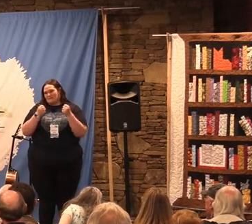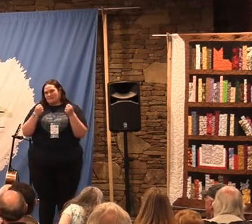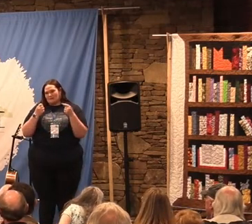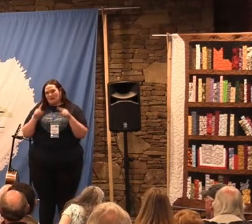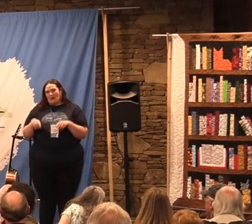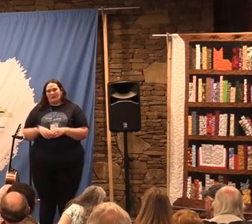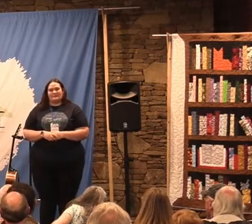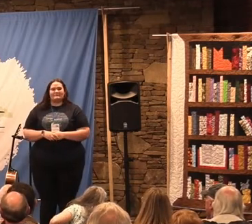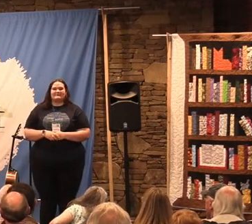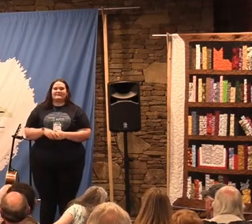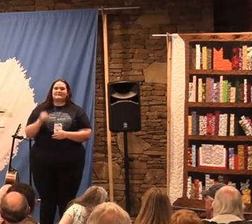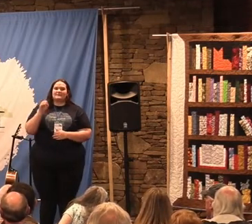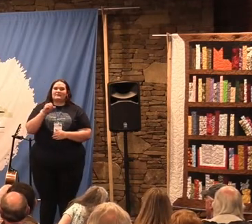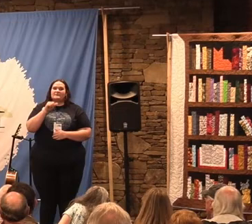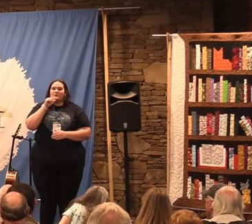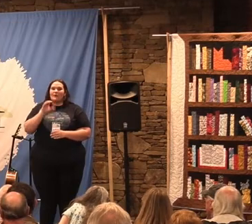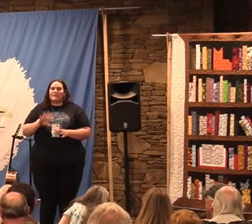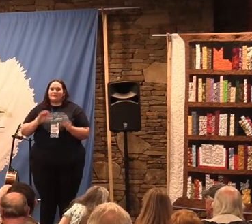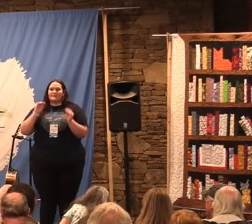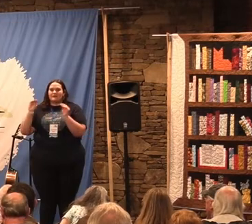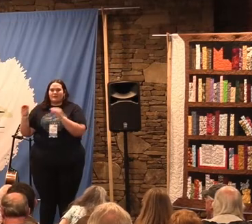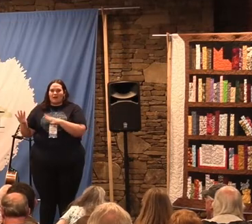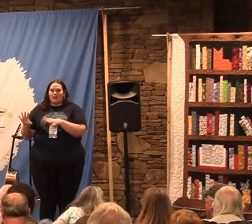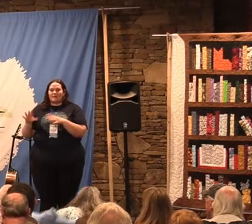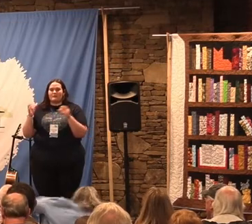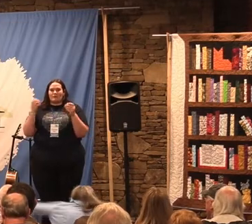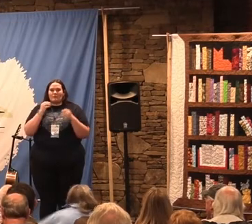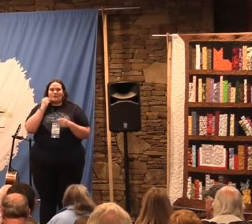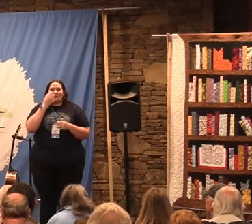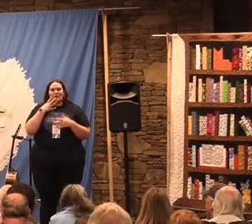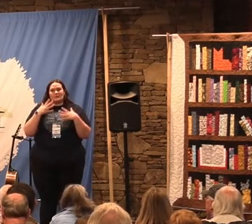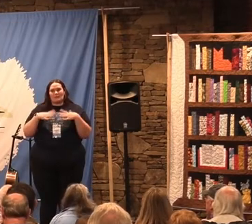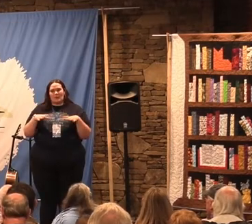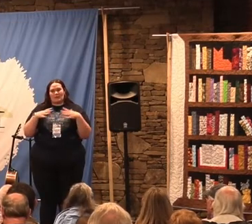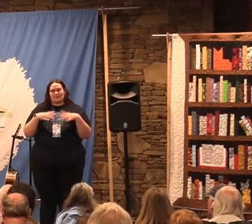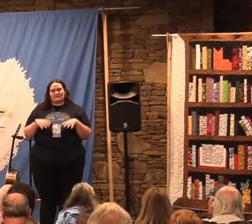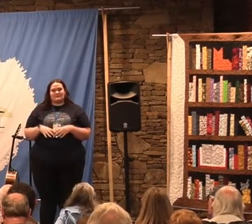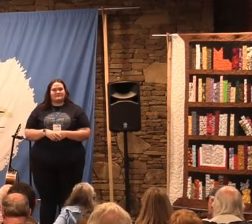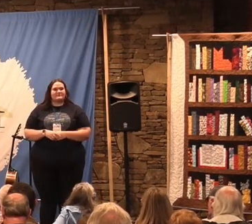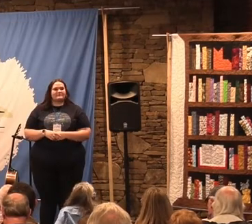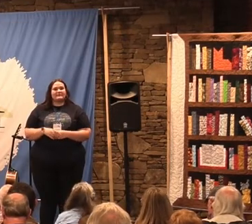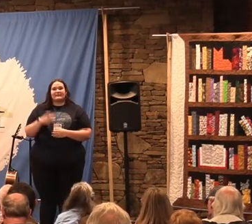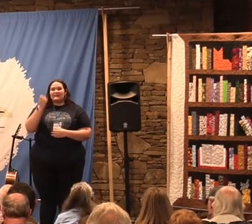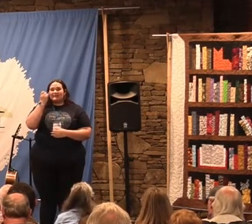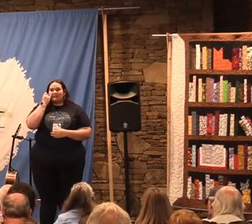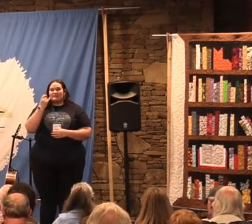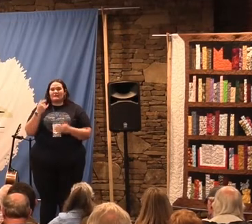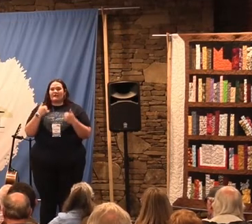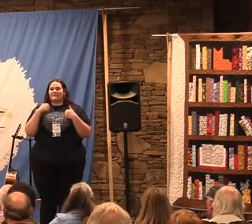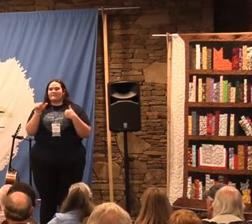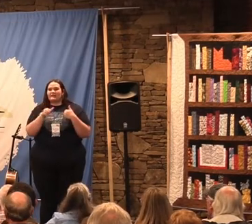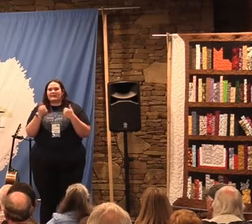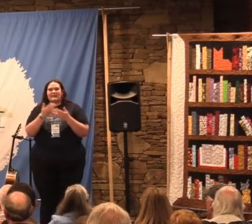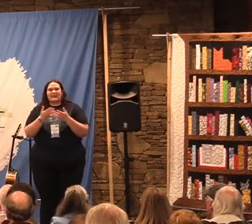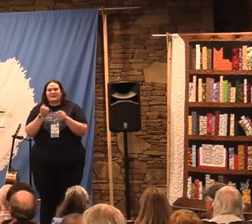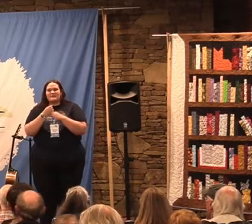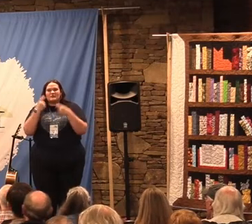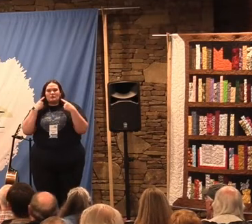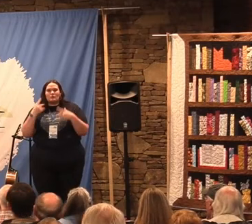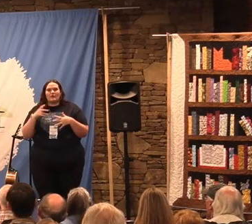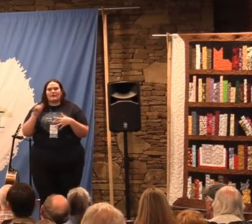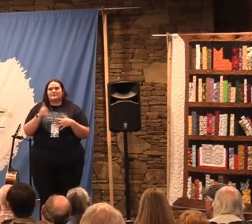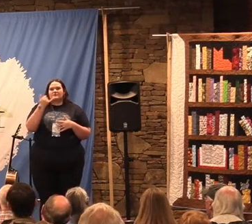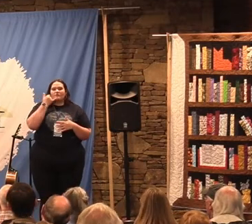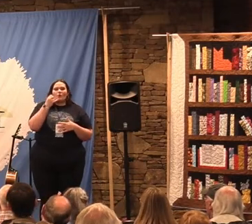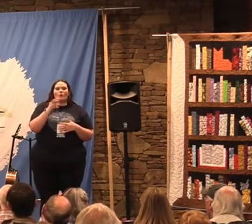So don't put the long johns up yet. If you've got anything that makes a noise, anything like a cell phone, or if you're